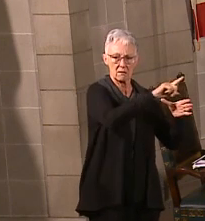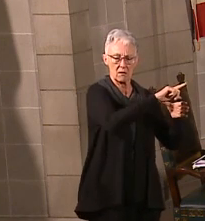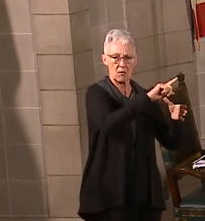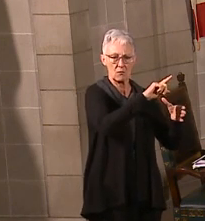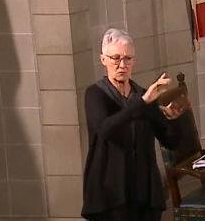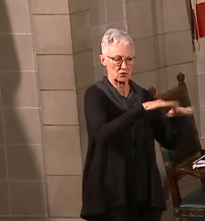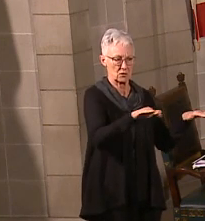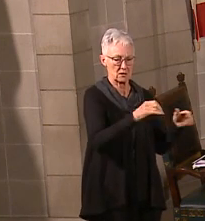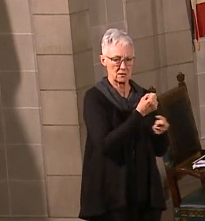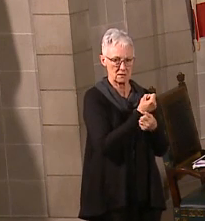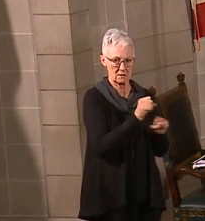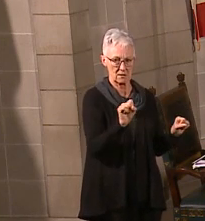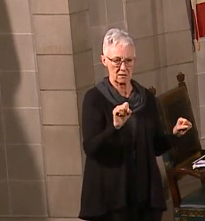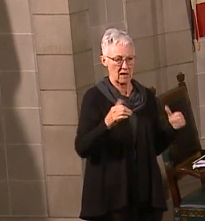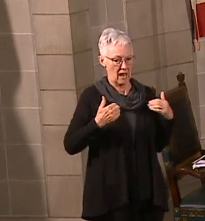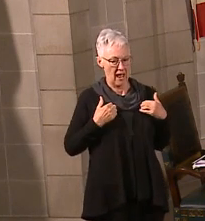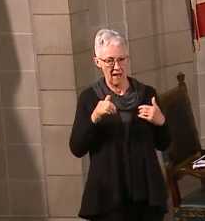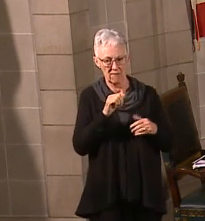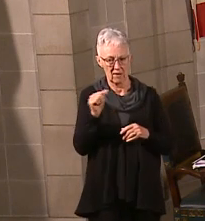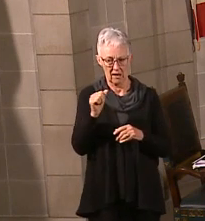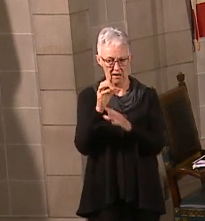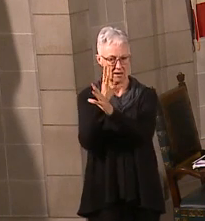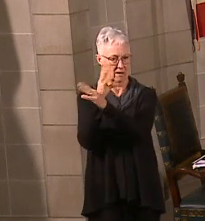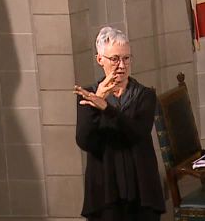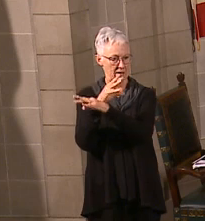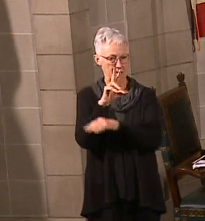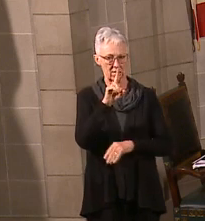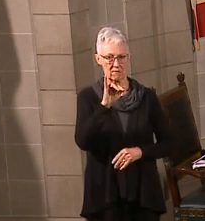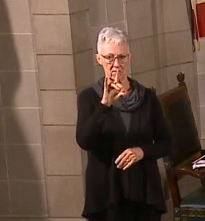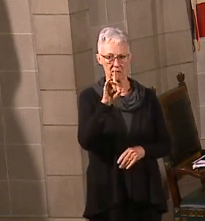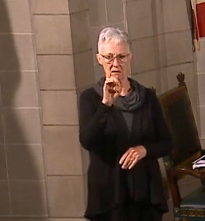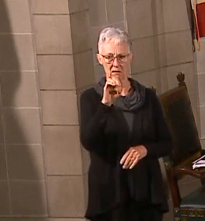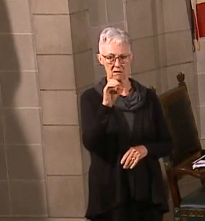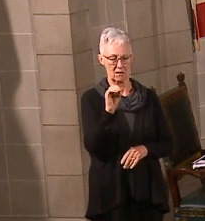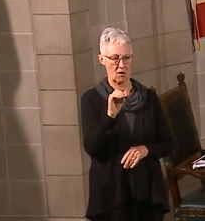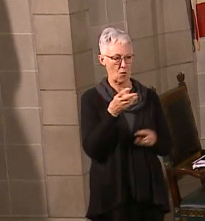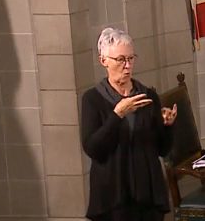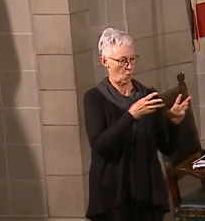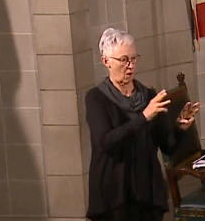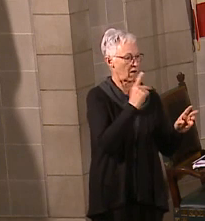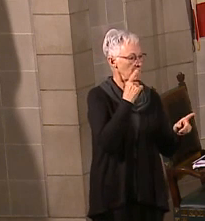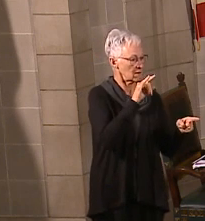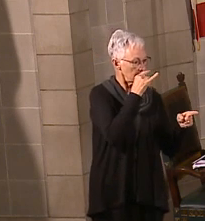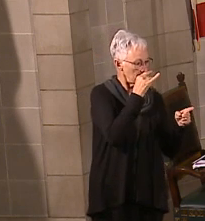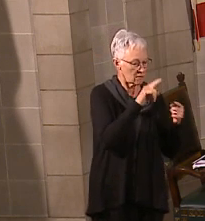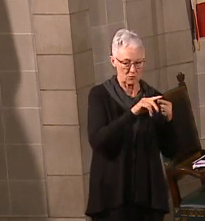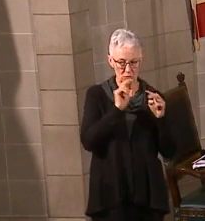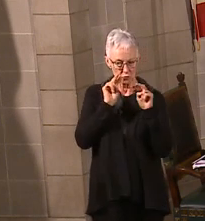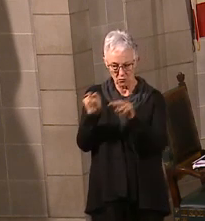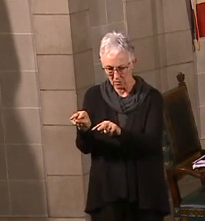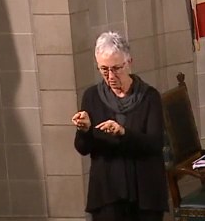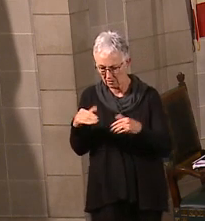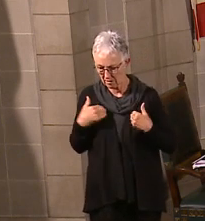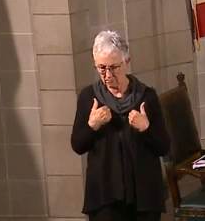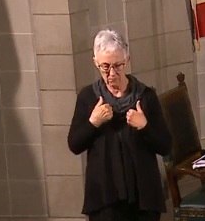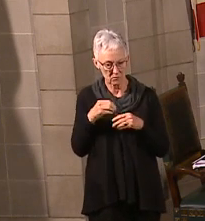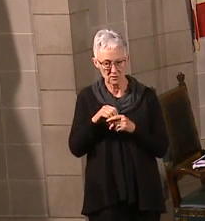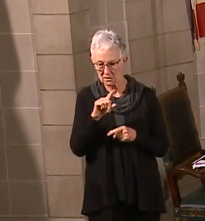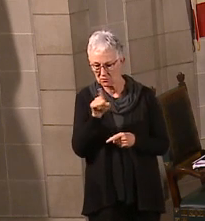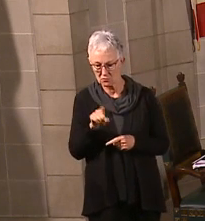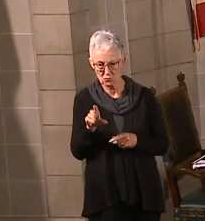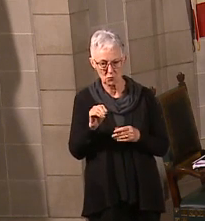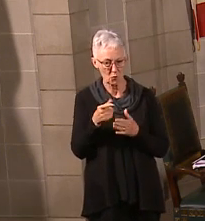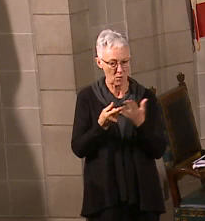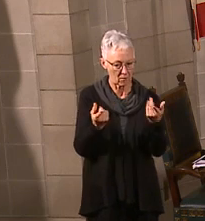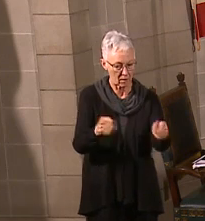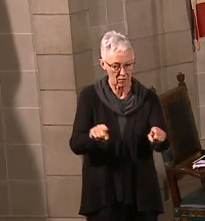Corner, which is a video way to be able to have kids look and see what's going on at the zoo and how the animals are getting along and all that sort of thing.